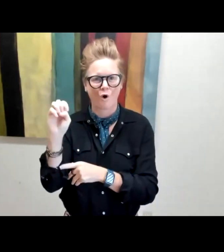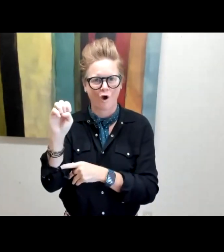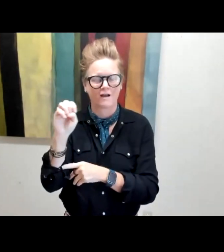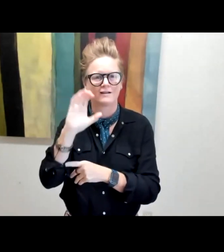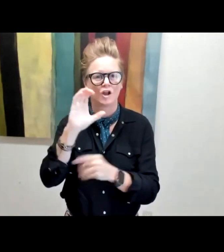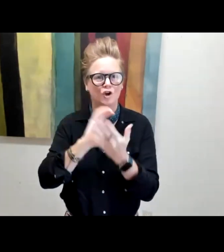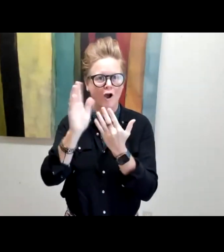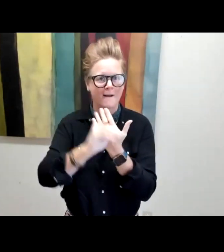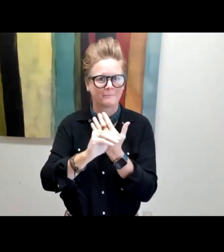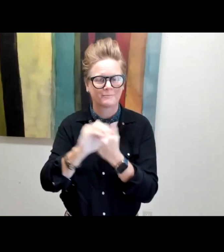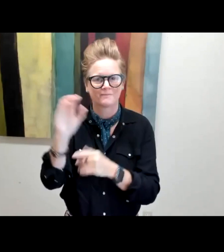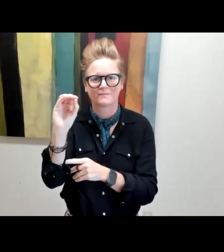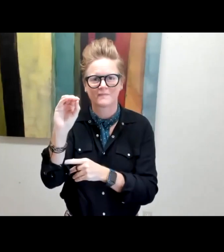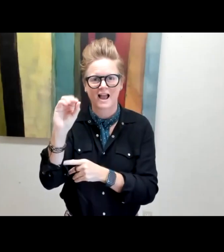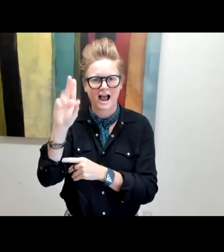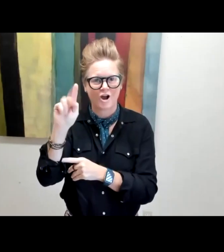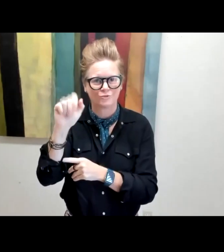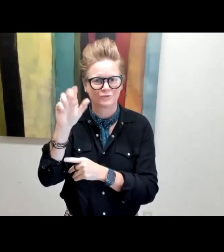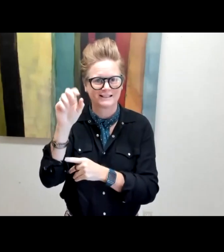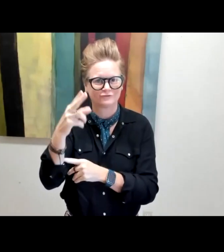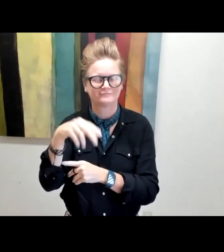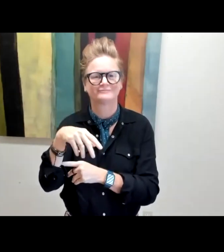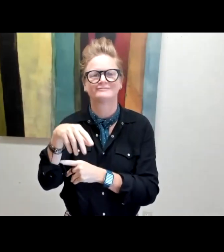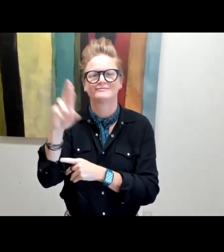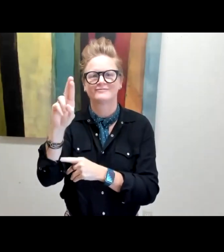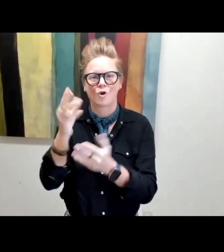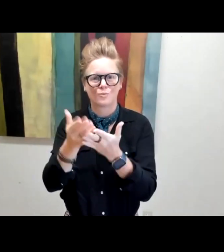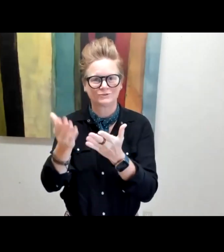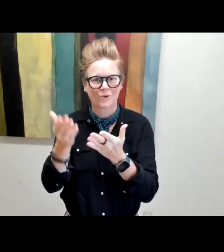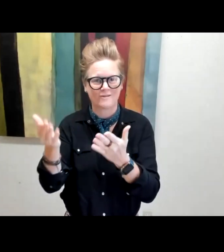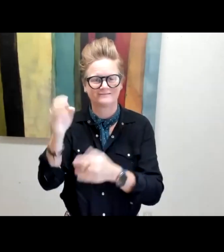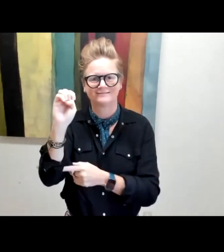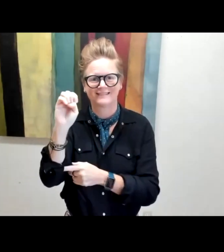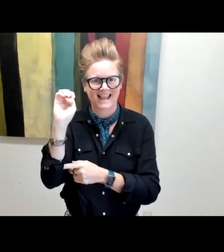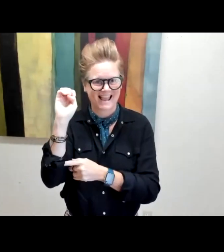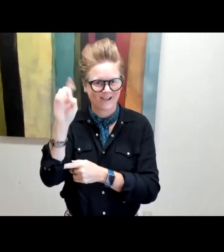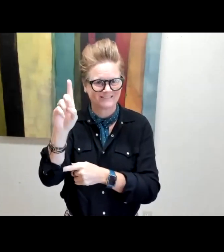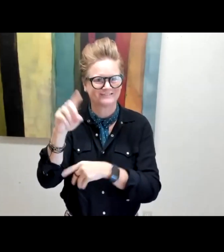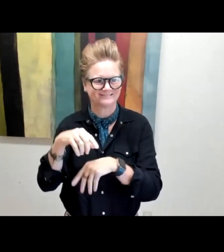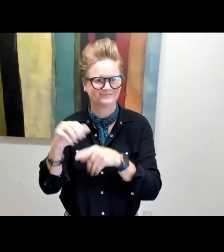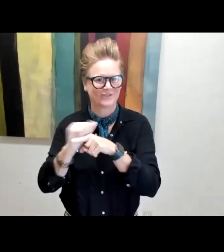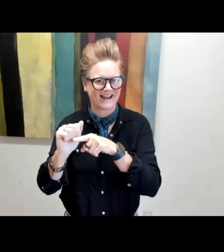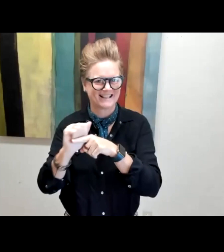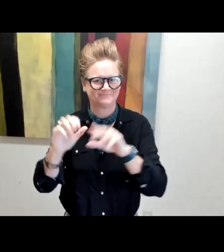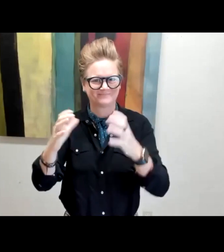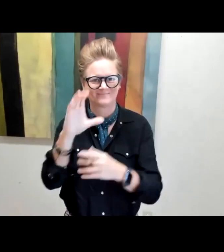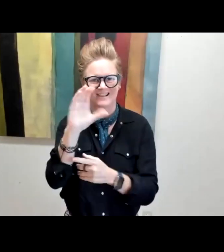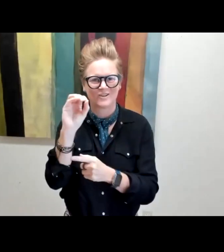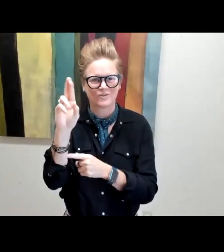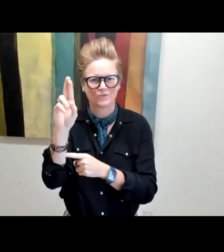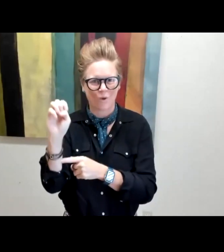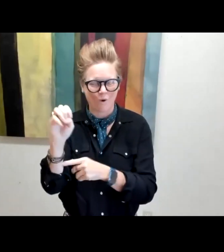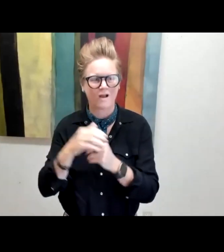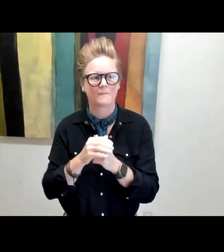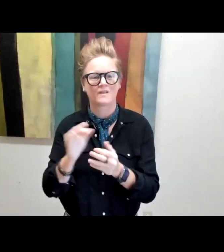JAC. And I work under CORE, which is Curriculum, Outreach, R for Resources, and E for Education. So we're